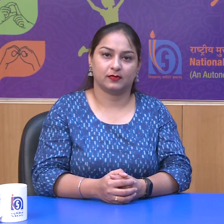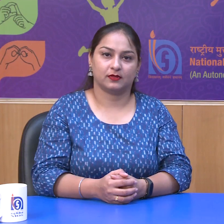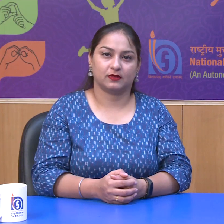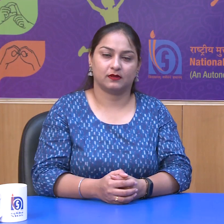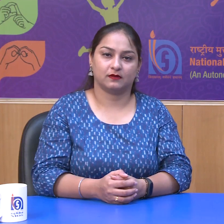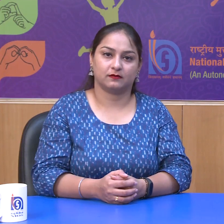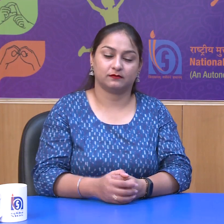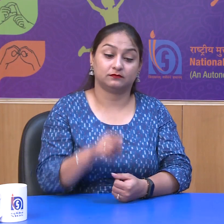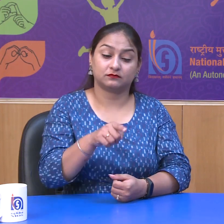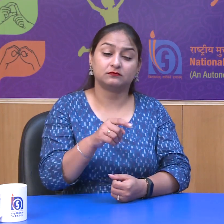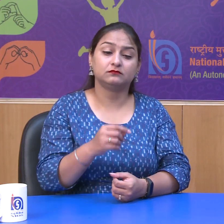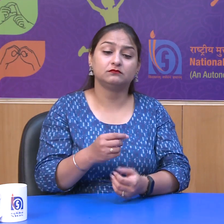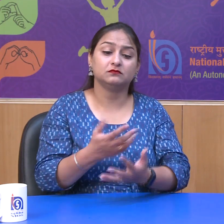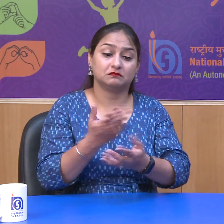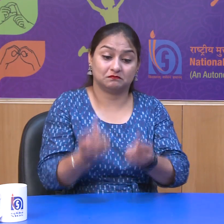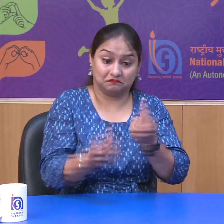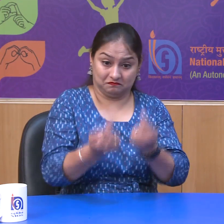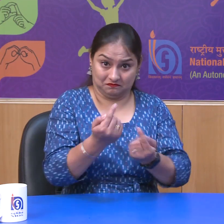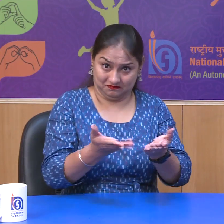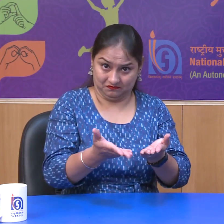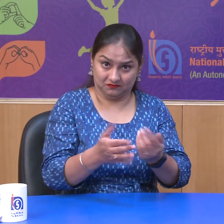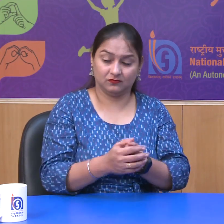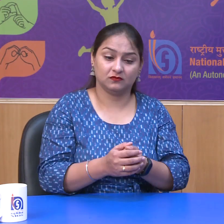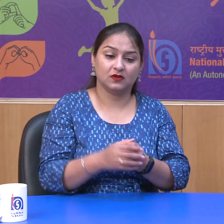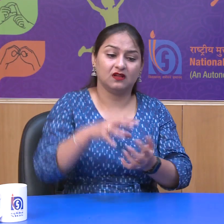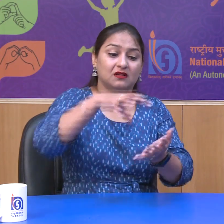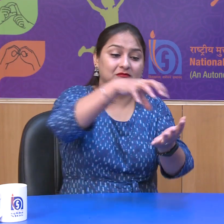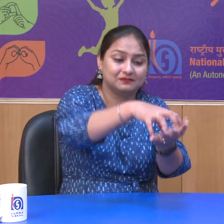the amount of production per unit of land.